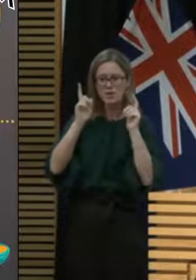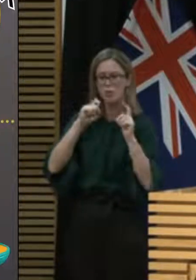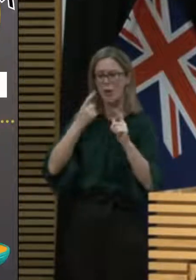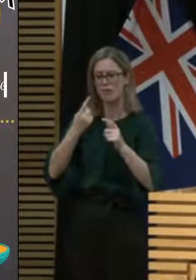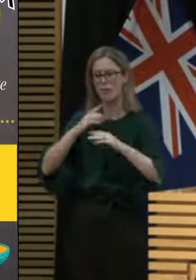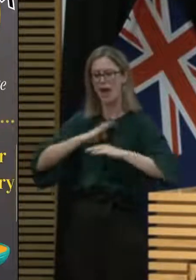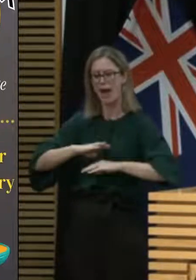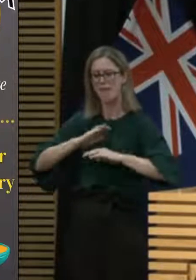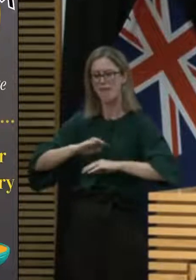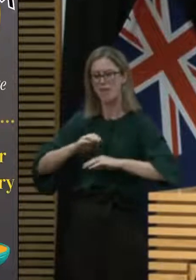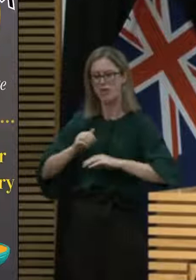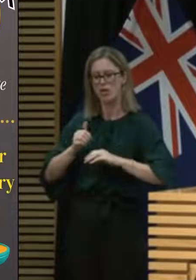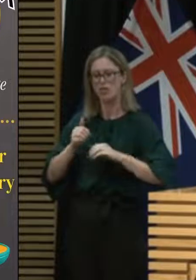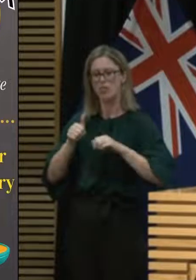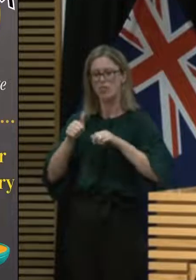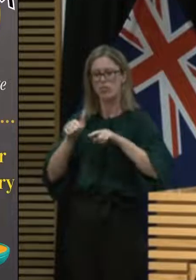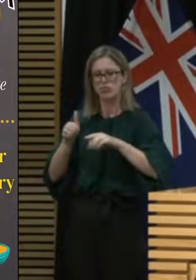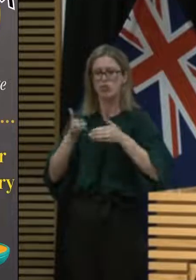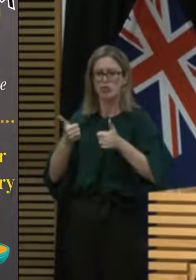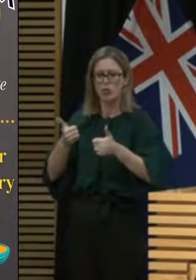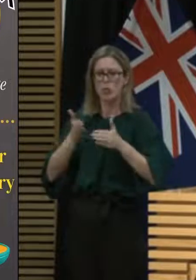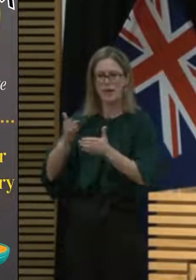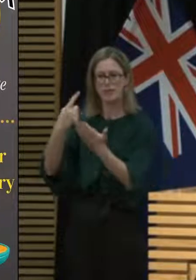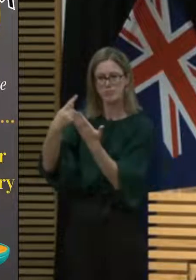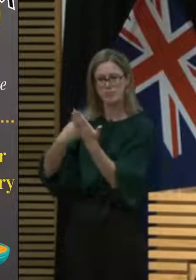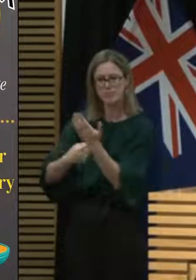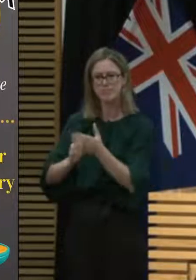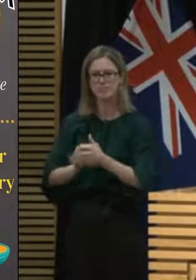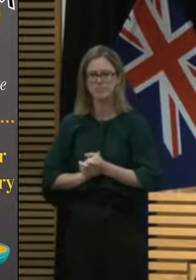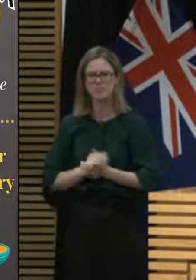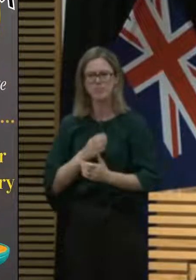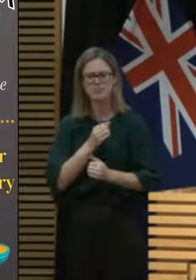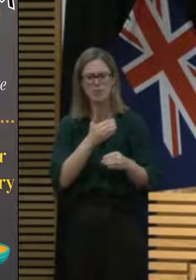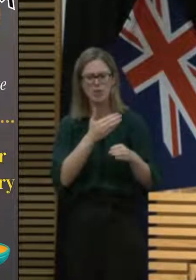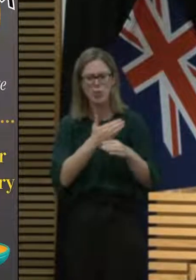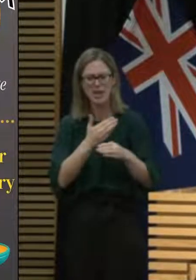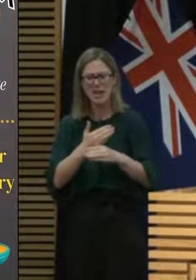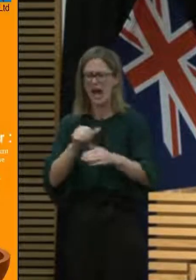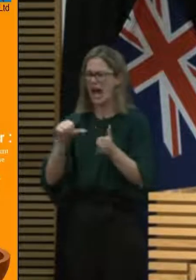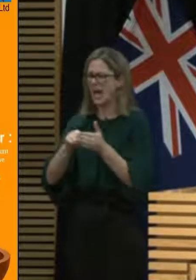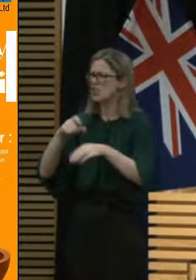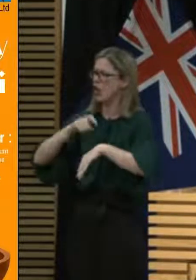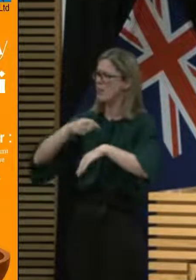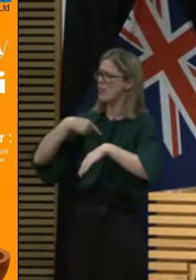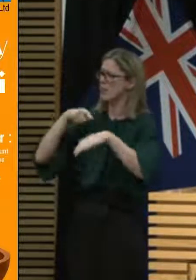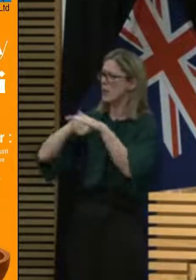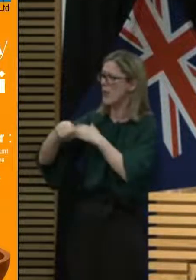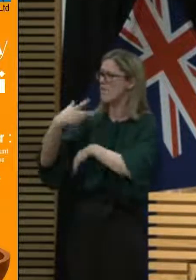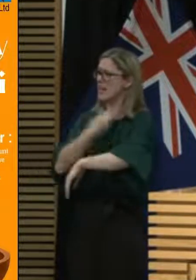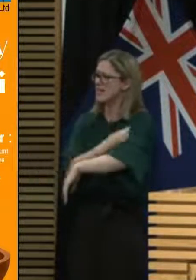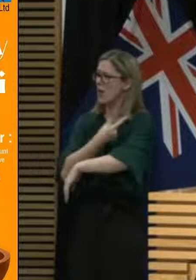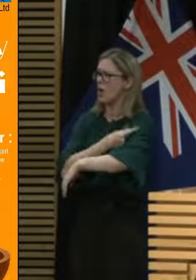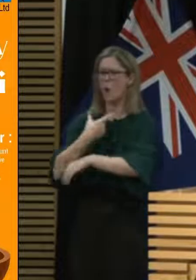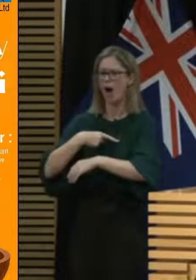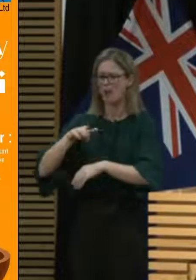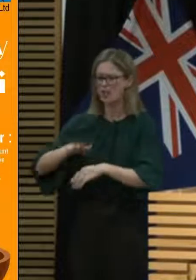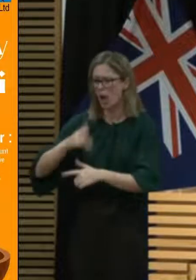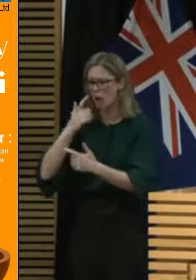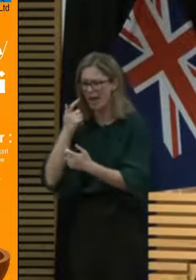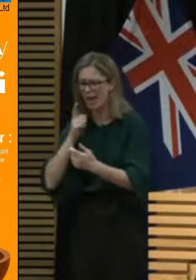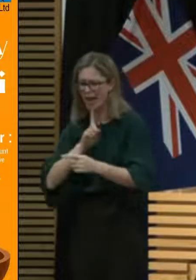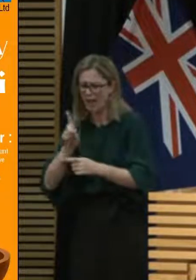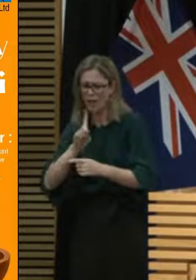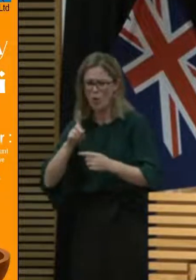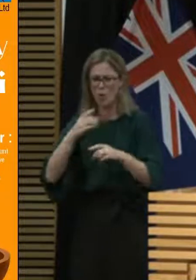good faith. We know that some workers can find it difficult to find the time that they need to get vaccinated, as they might have childcare